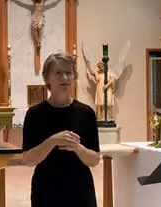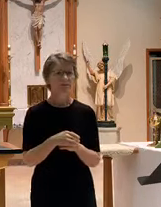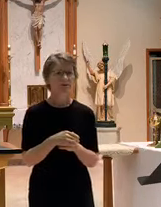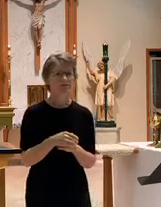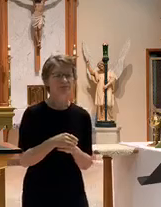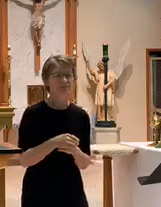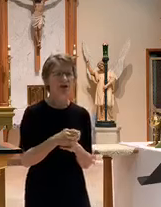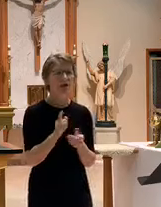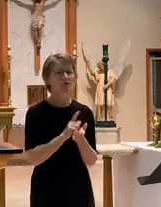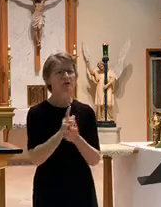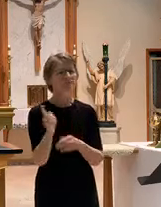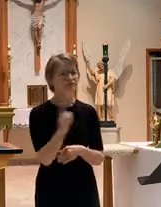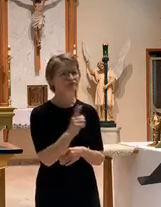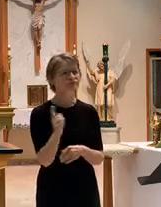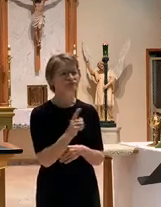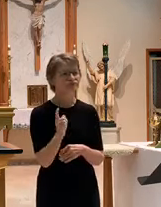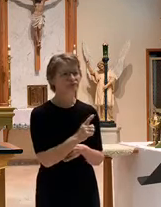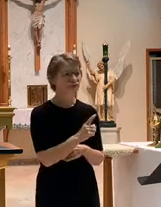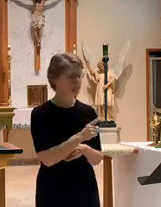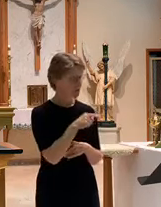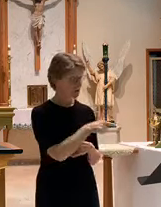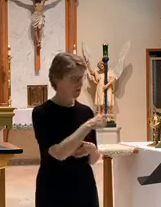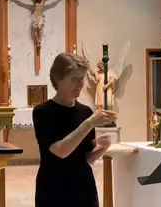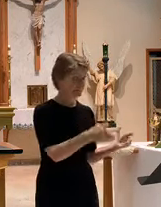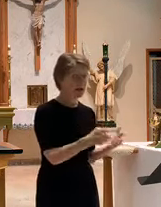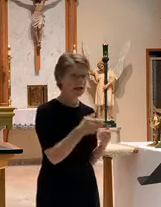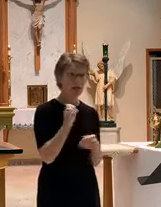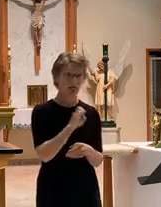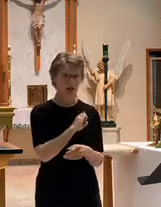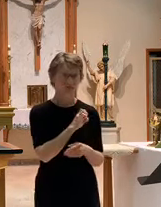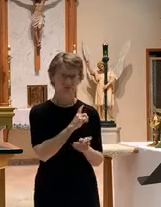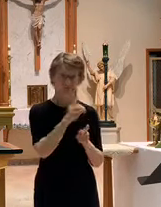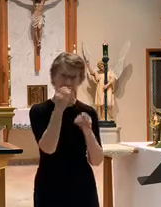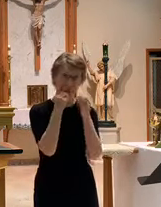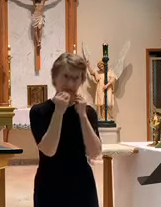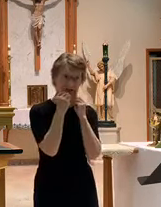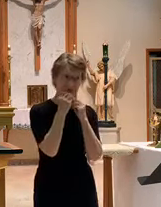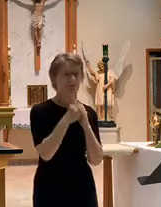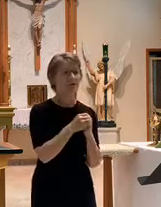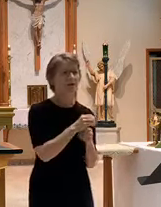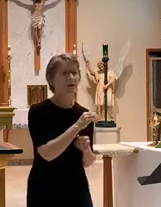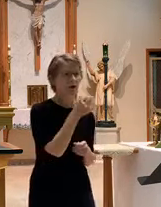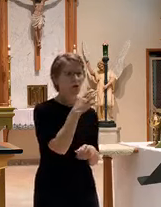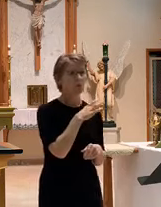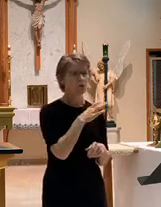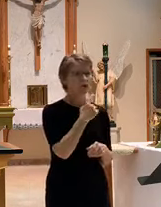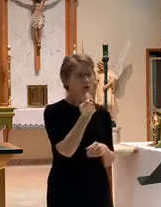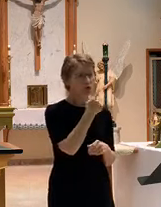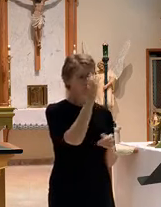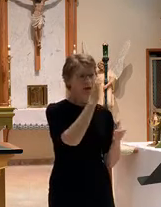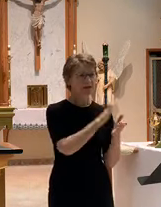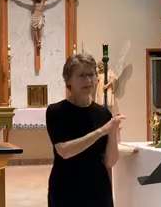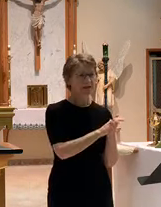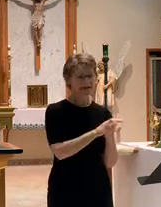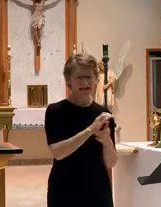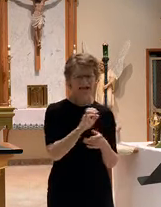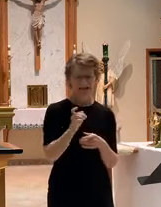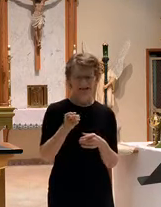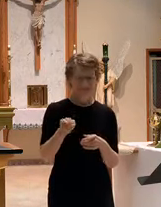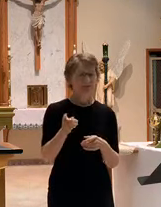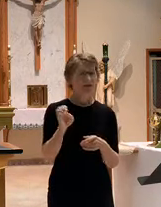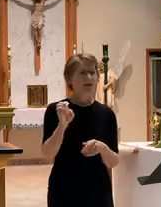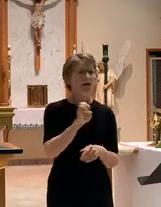husband, "I know that Elisha is a holy man of God. Since he visits us often, let us arrange a